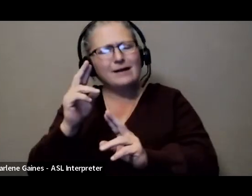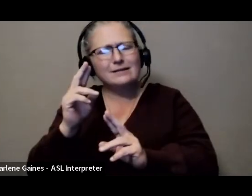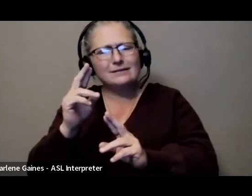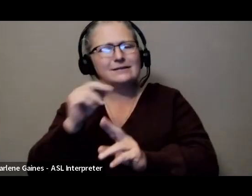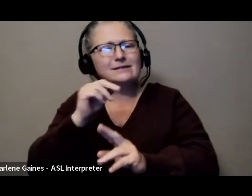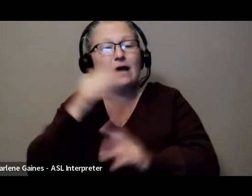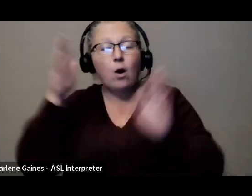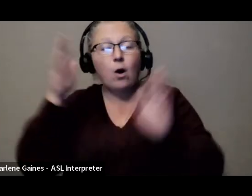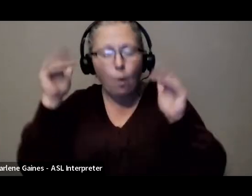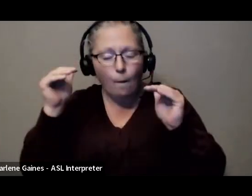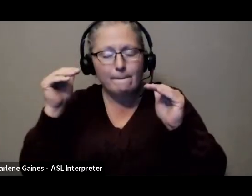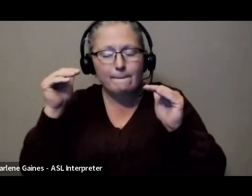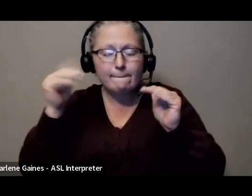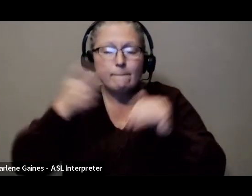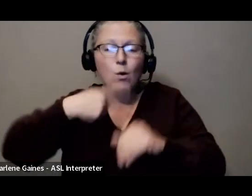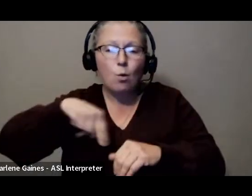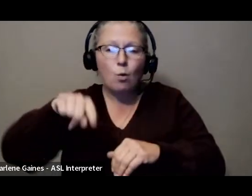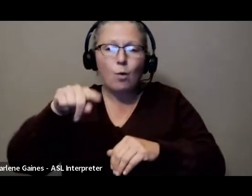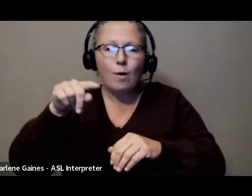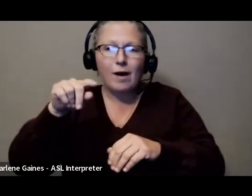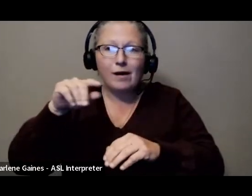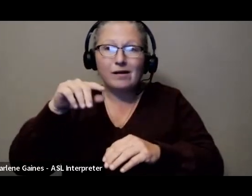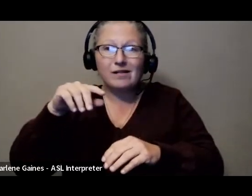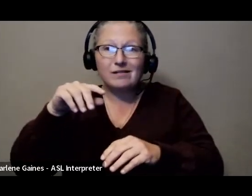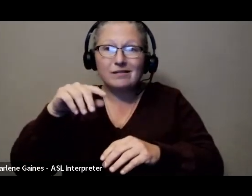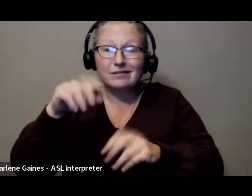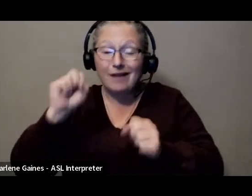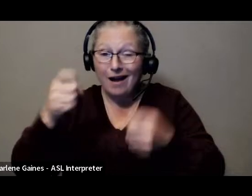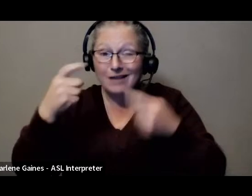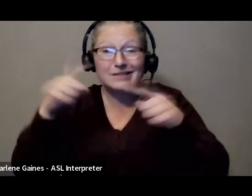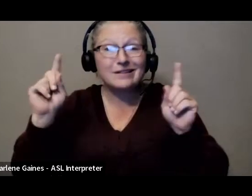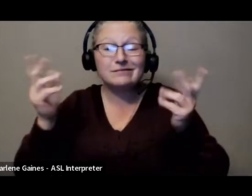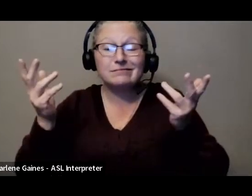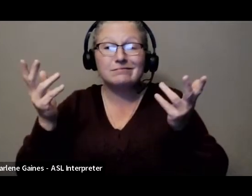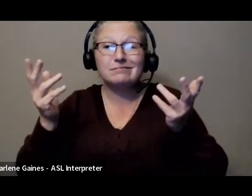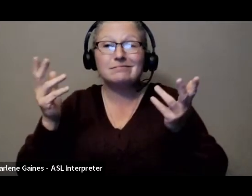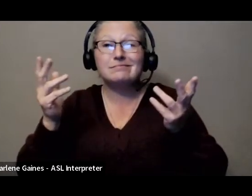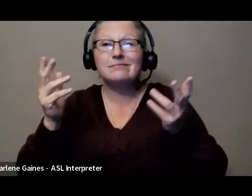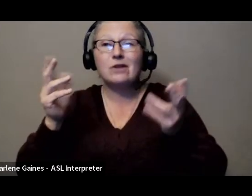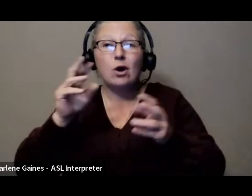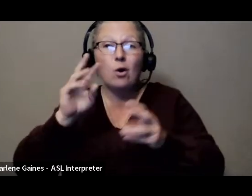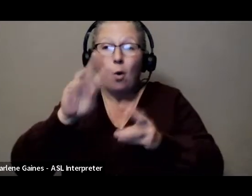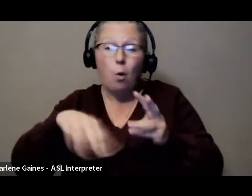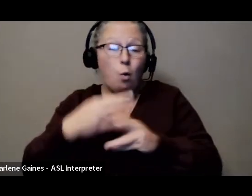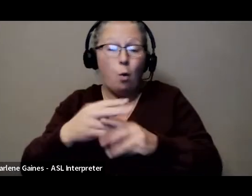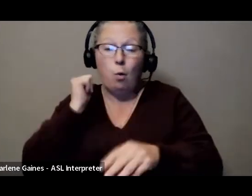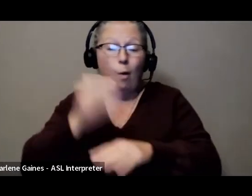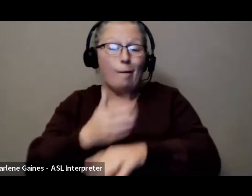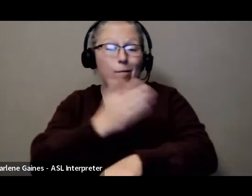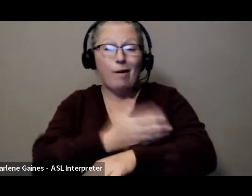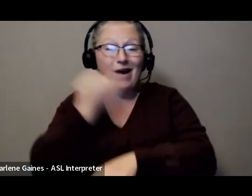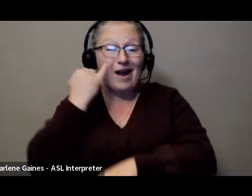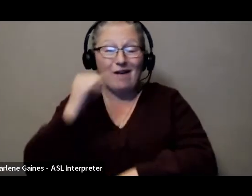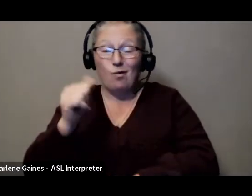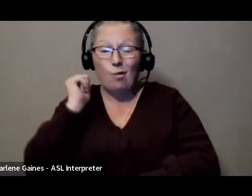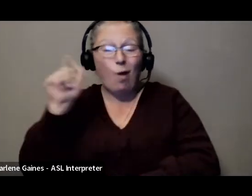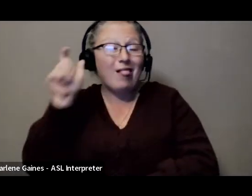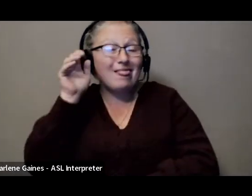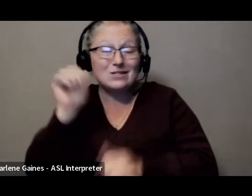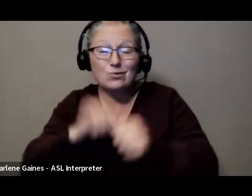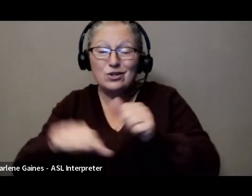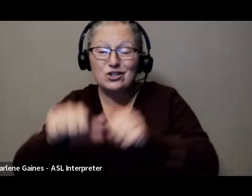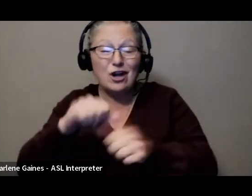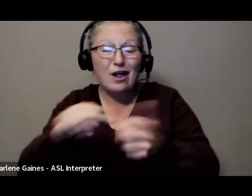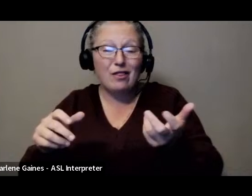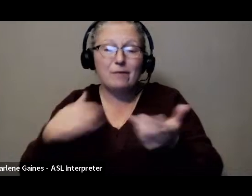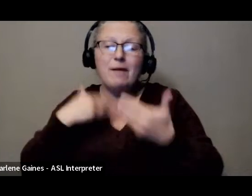And I hope that we get there, because the world's not going to get any better if we're not even going to listen to each other. So, but